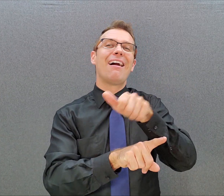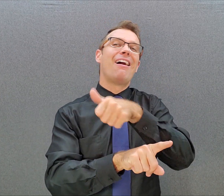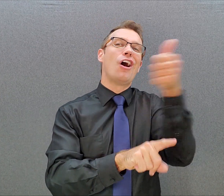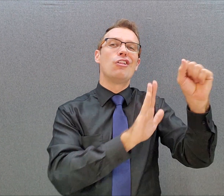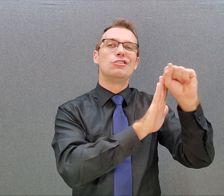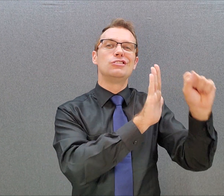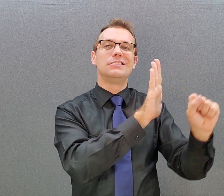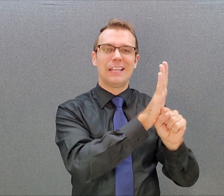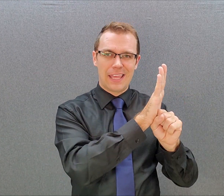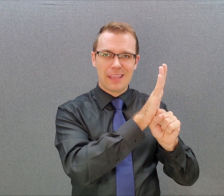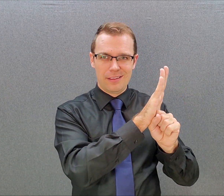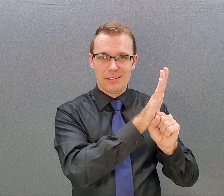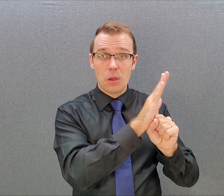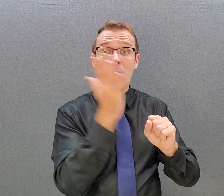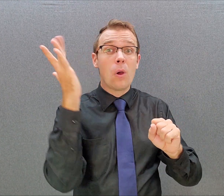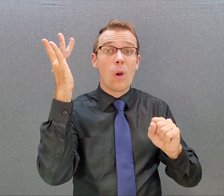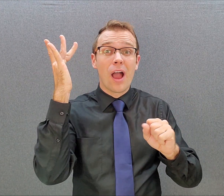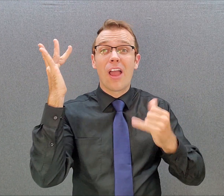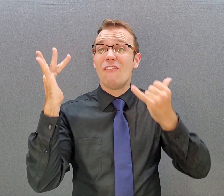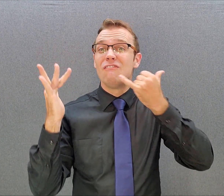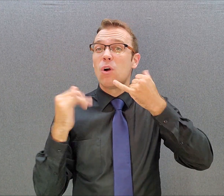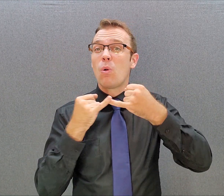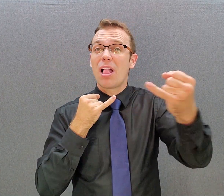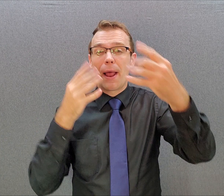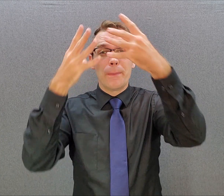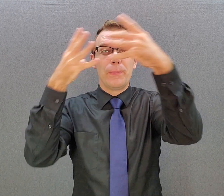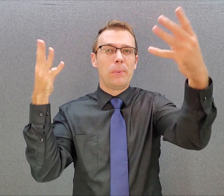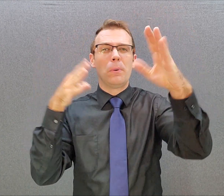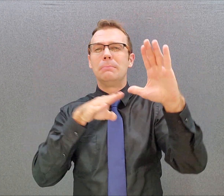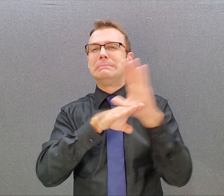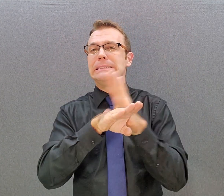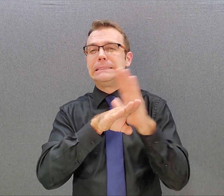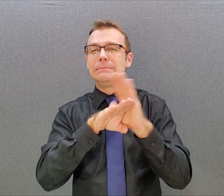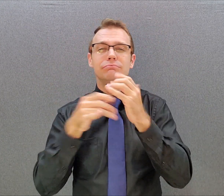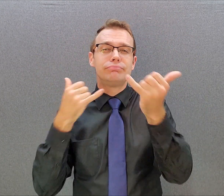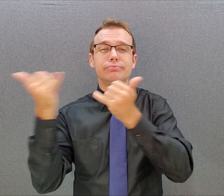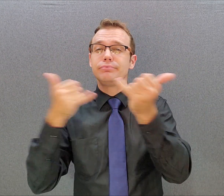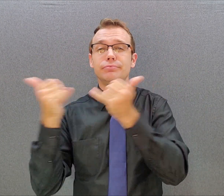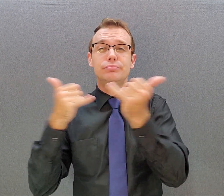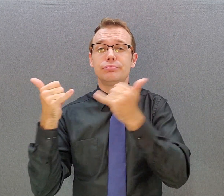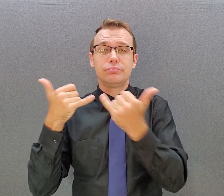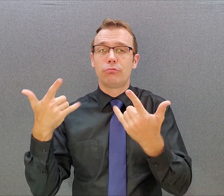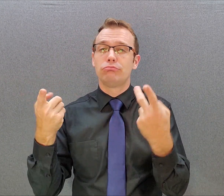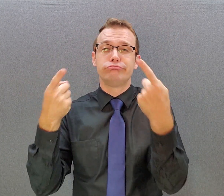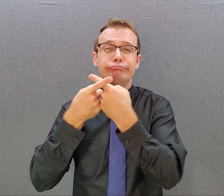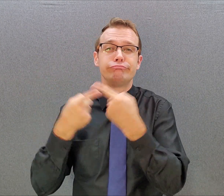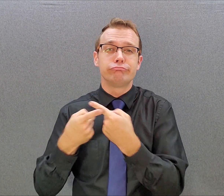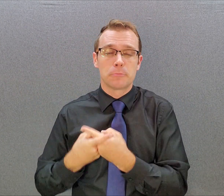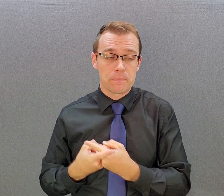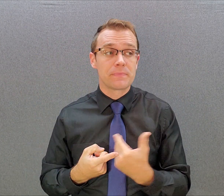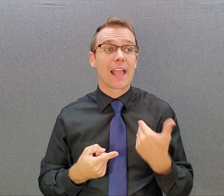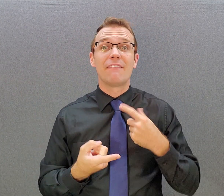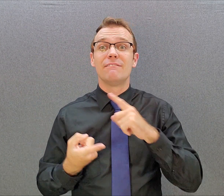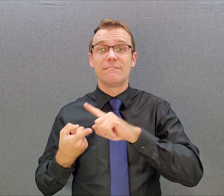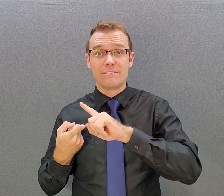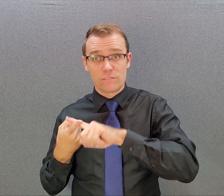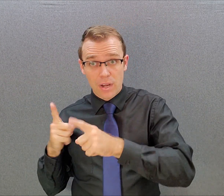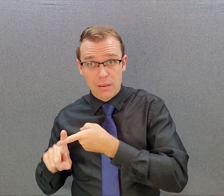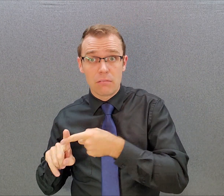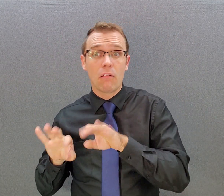because phone lines may be busy or not working in your neighborhood. Have a neighbor, family member, or friend check on